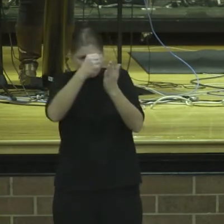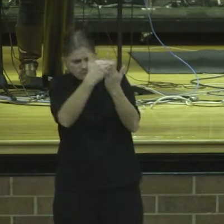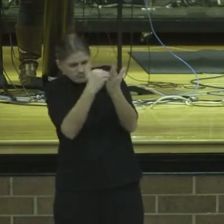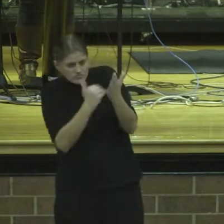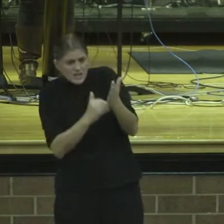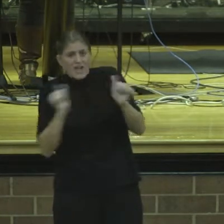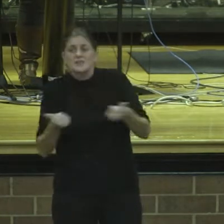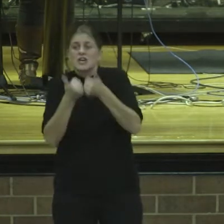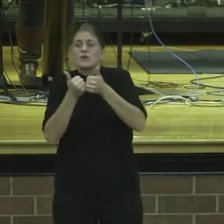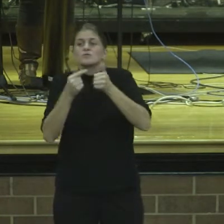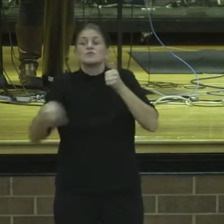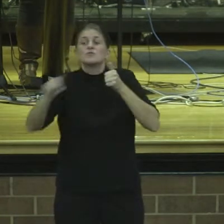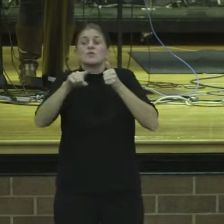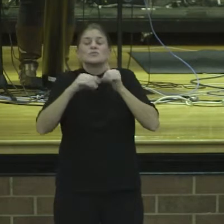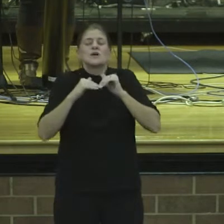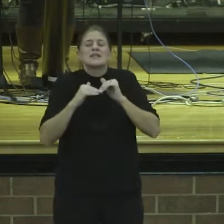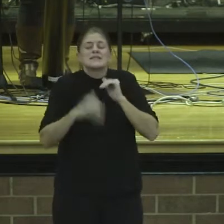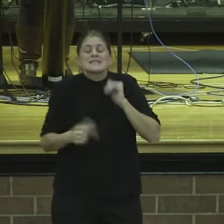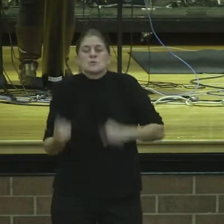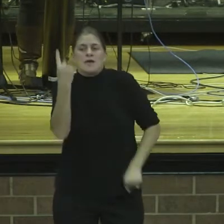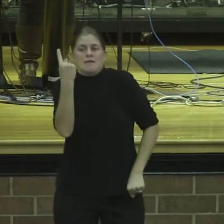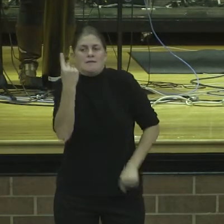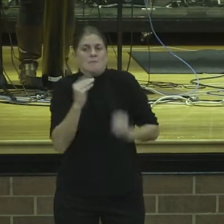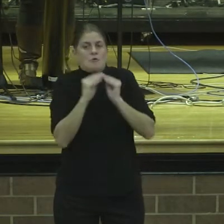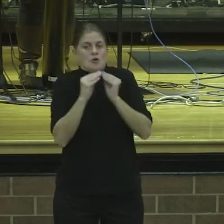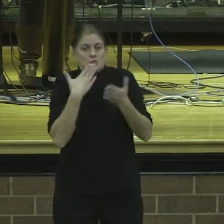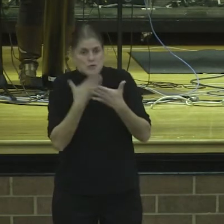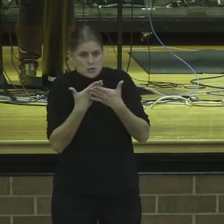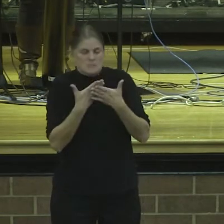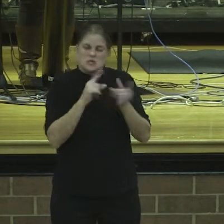to at least one, but go to as many as you can to get your prayer pattern going.